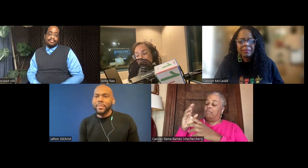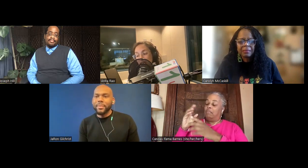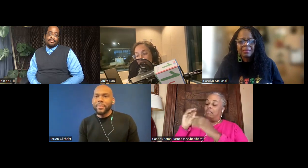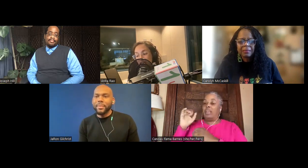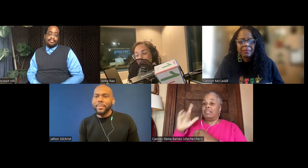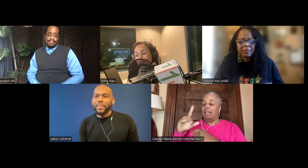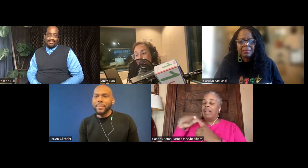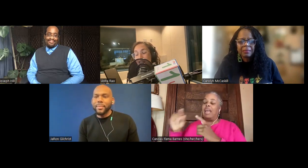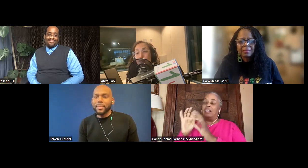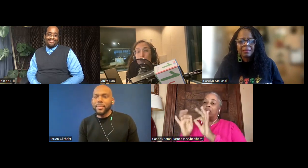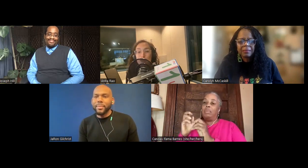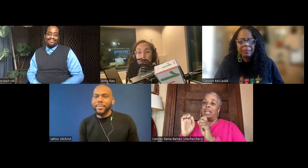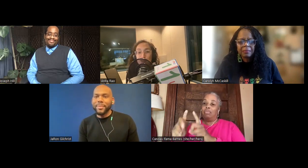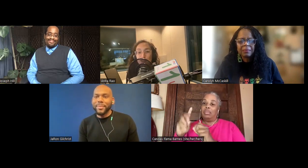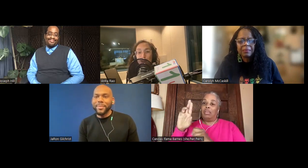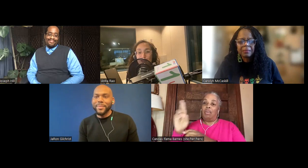Technology. Thank you both so much for the conversation.